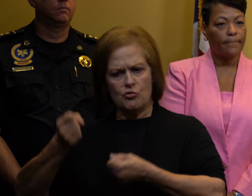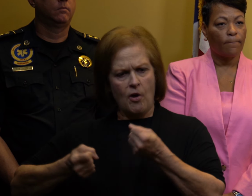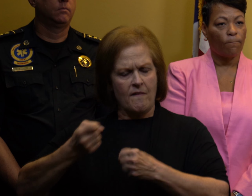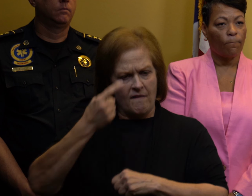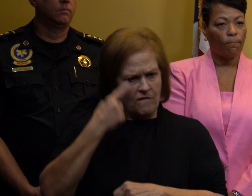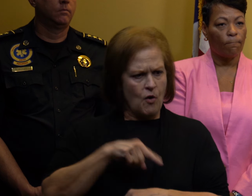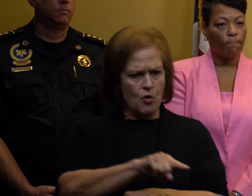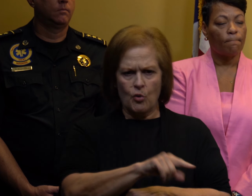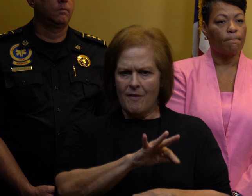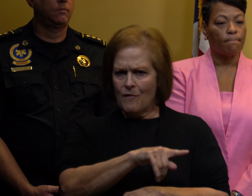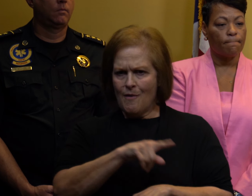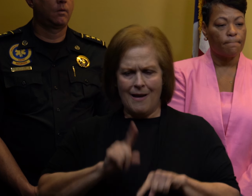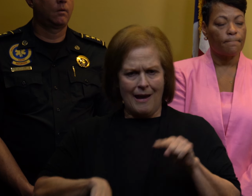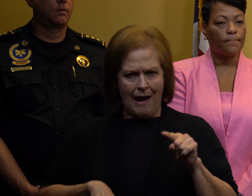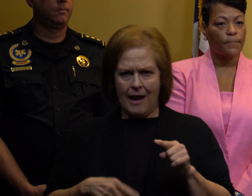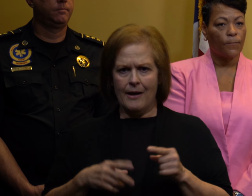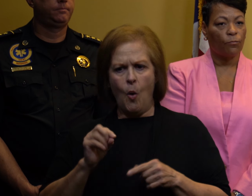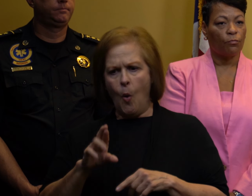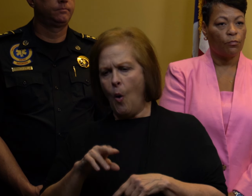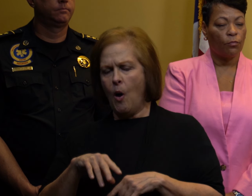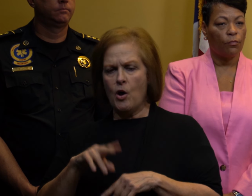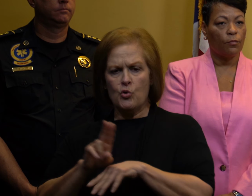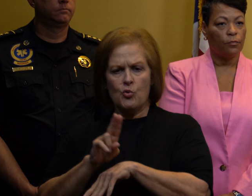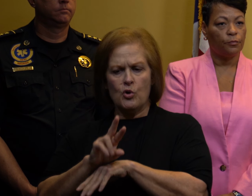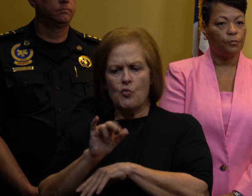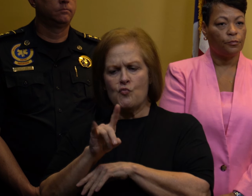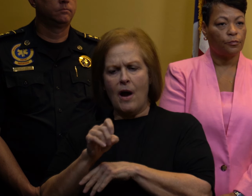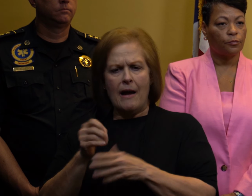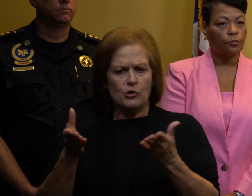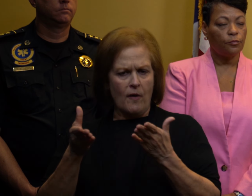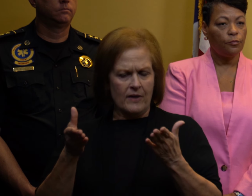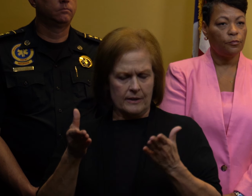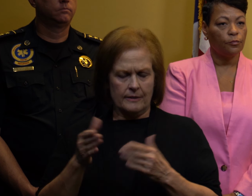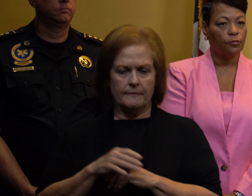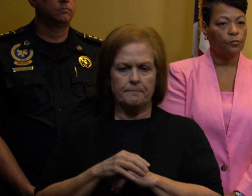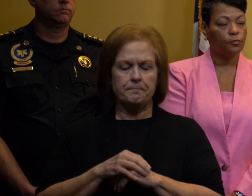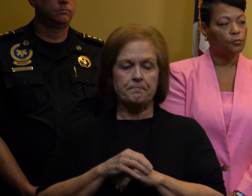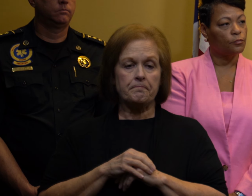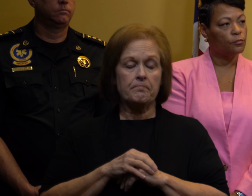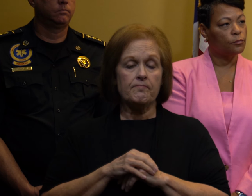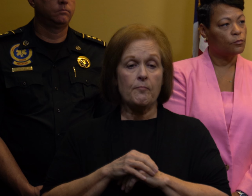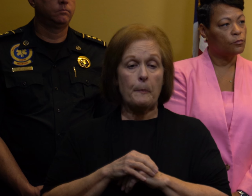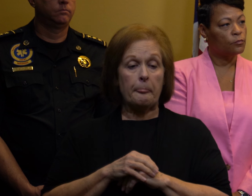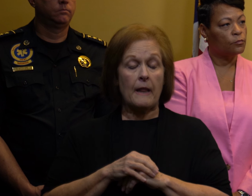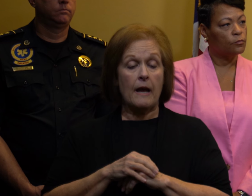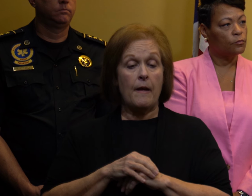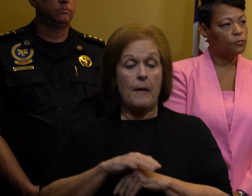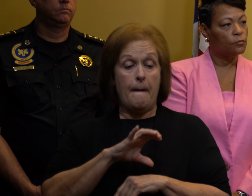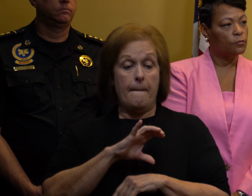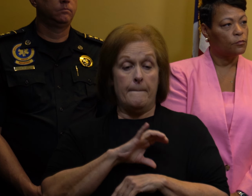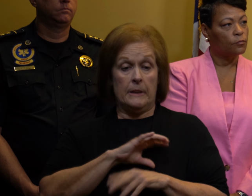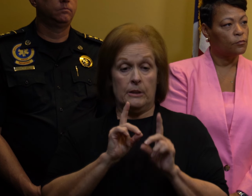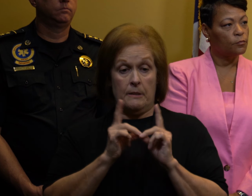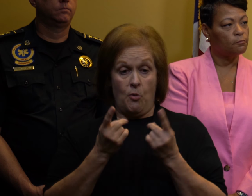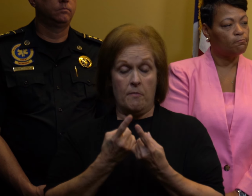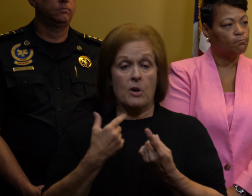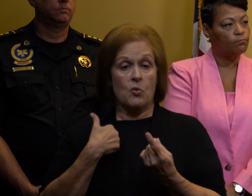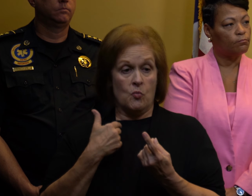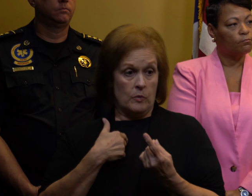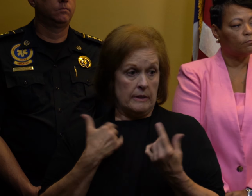taxi or ride-sharing service if impaired. As far as the staffing for the NOPD, we are